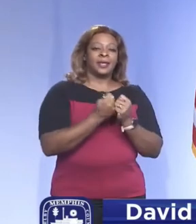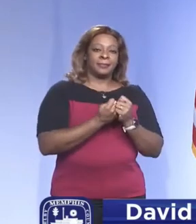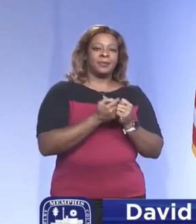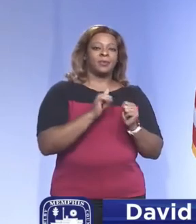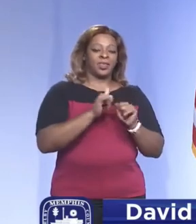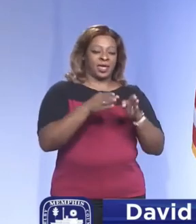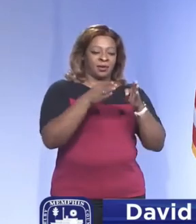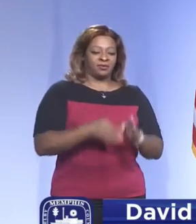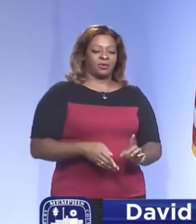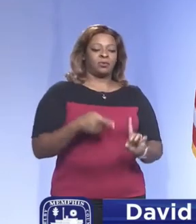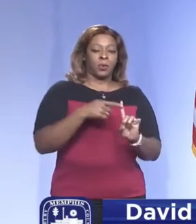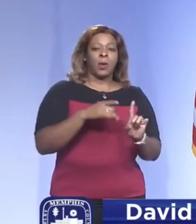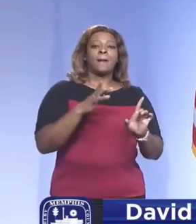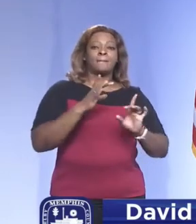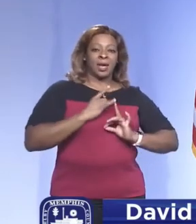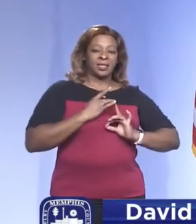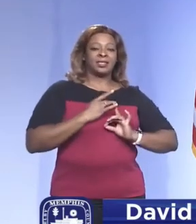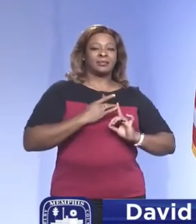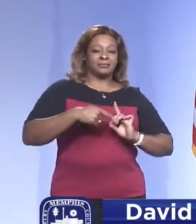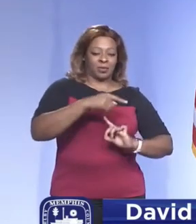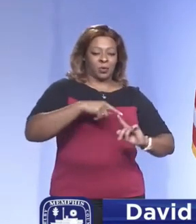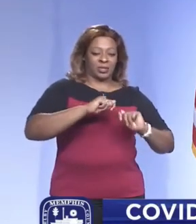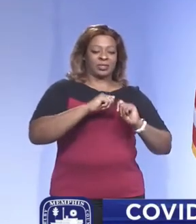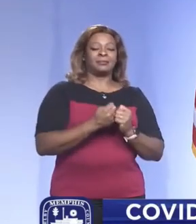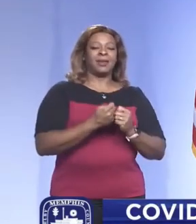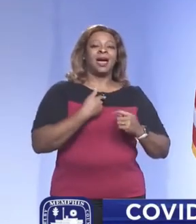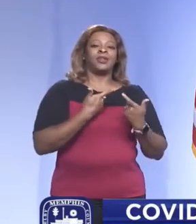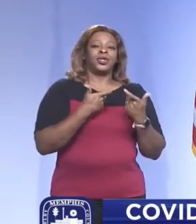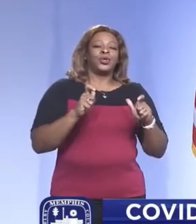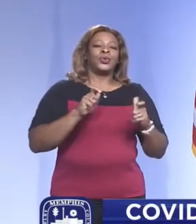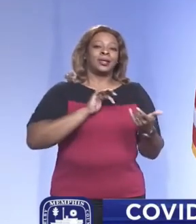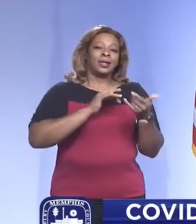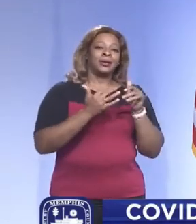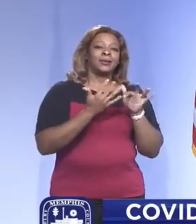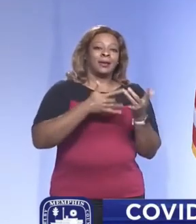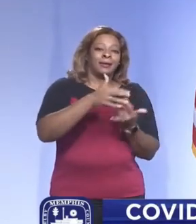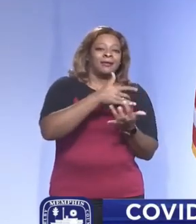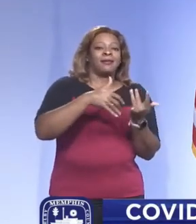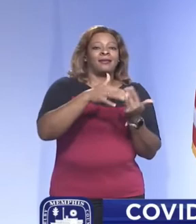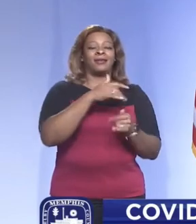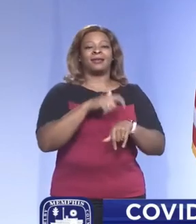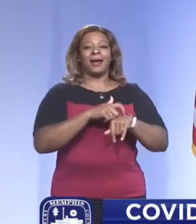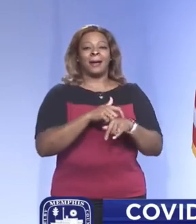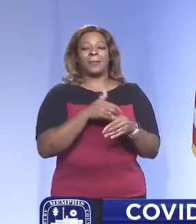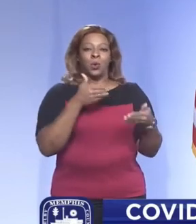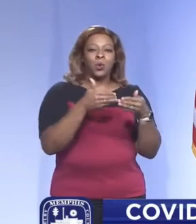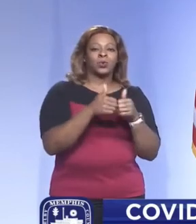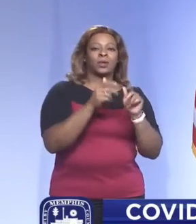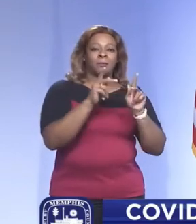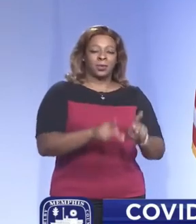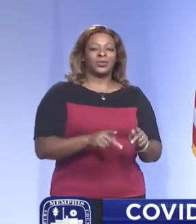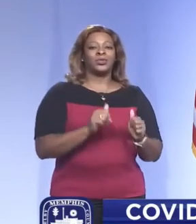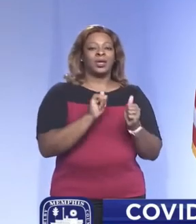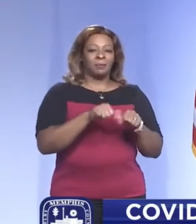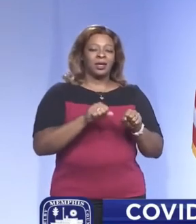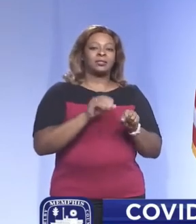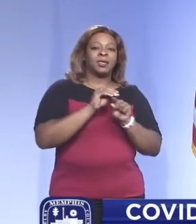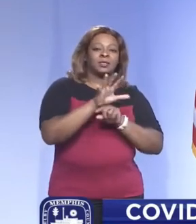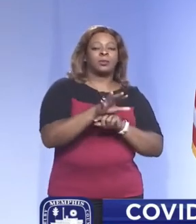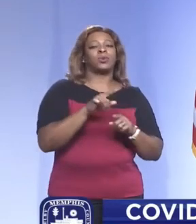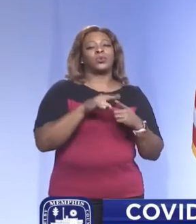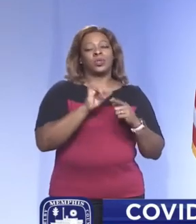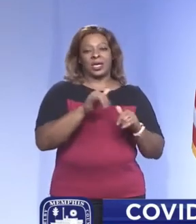individual who has tested positive, because they have the greatest number of interactions and the greatest amount of time, duration of time of exposure to